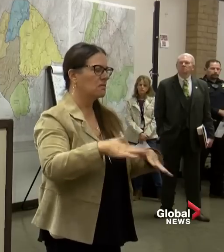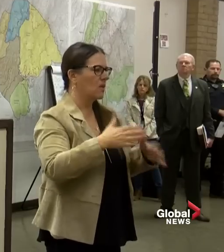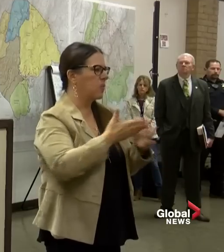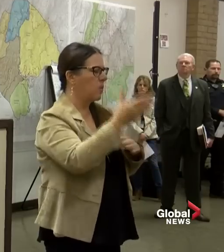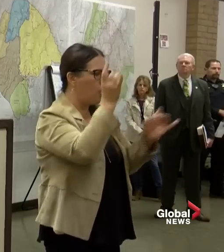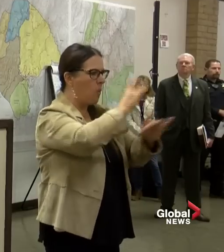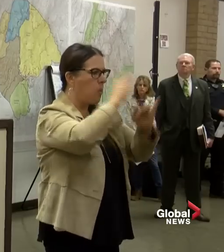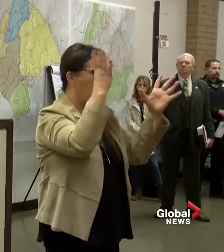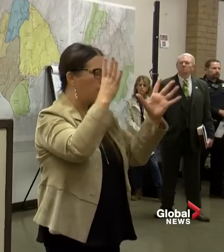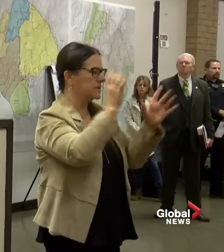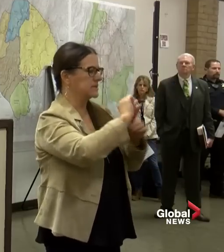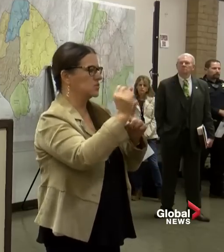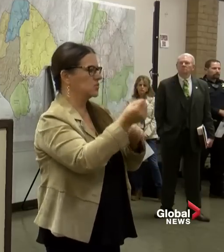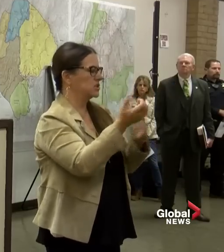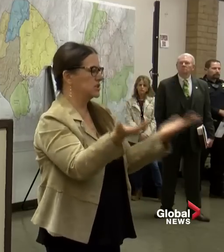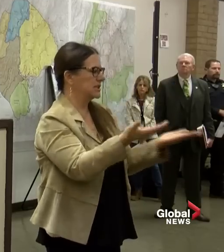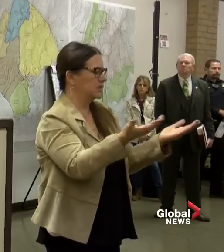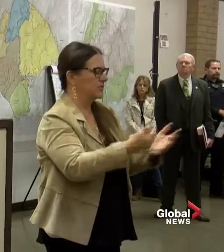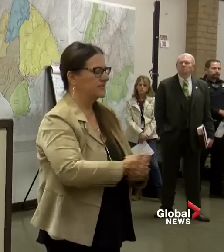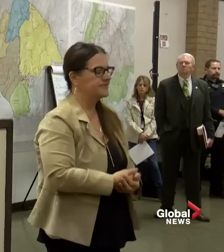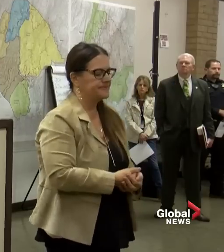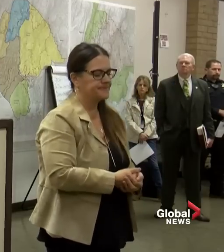horrible, horrible circumstances.